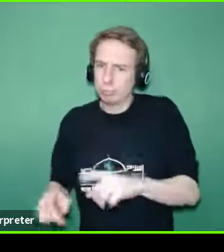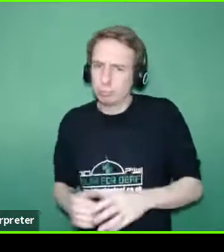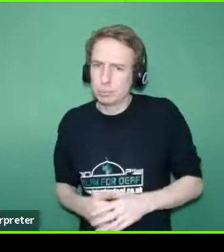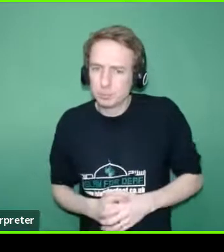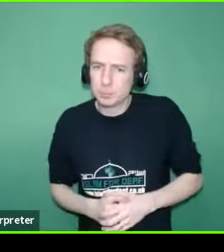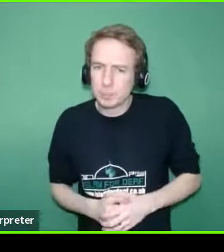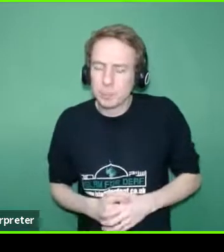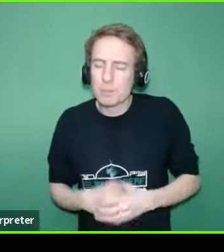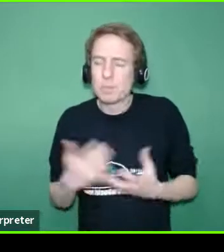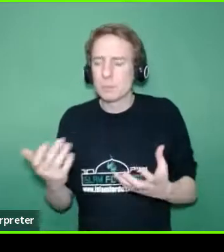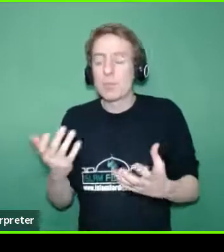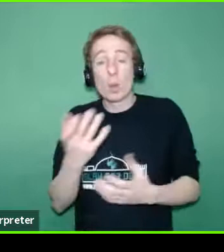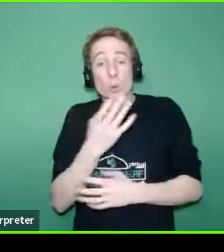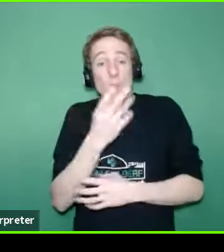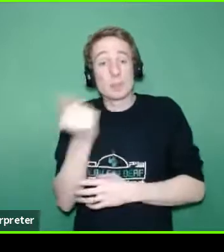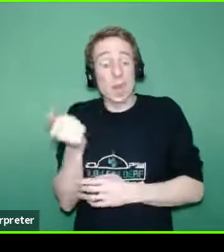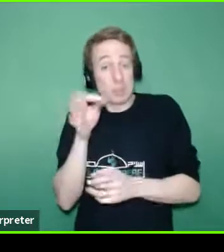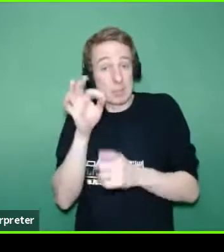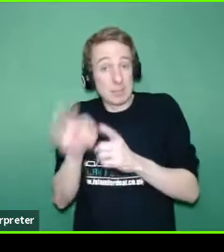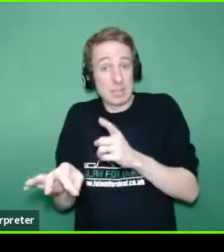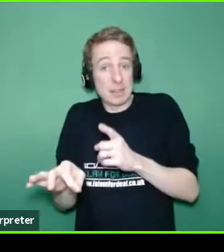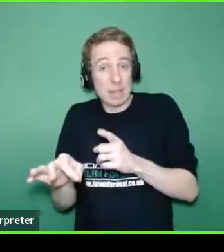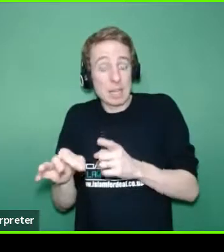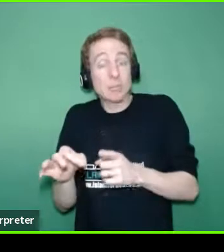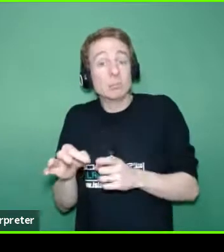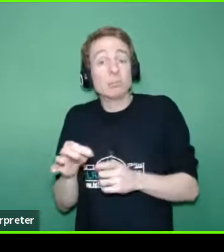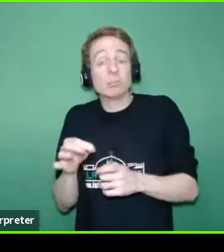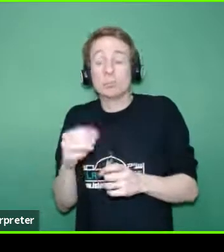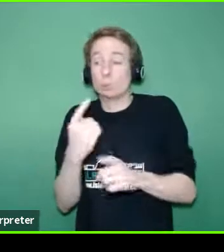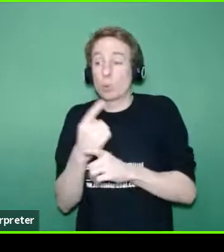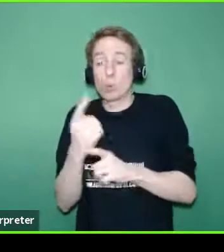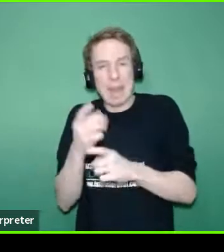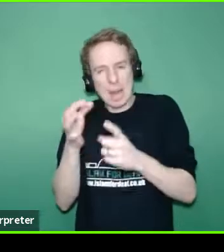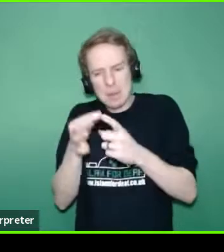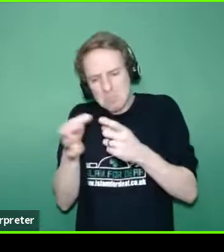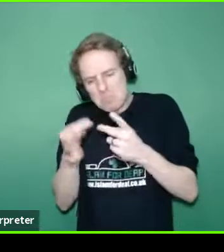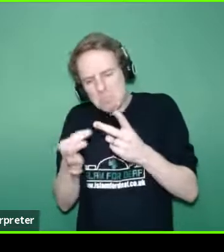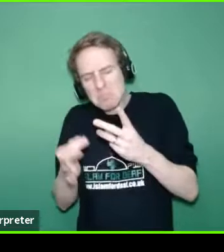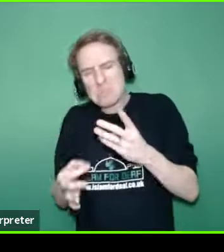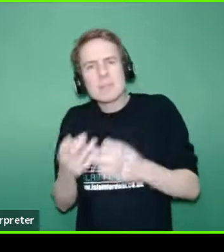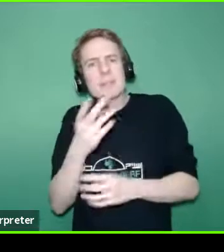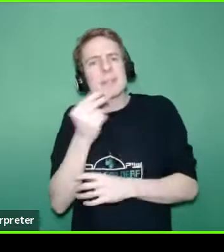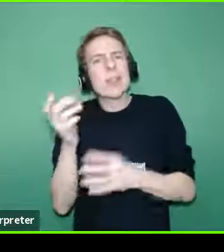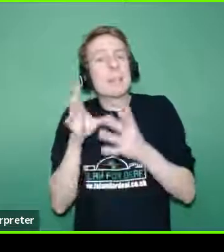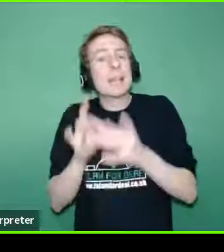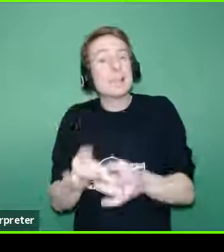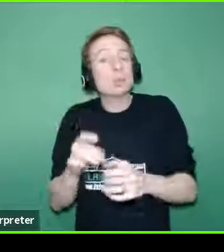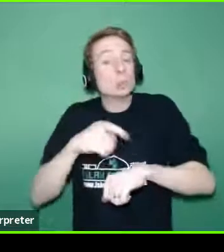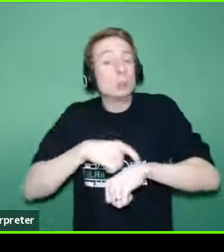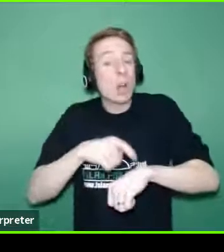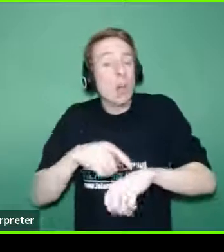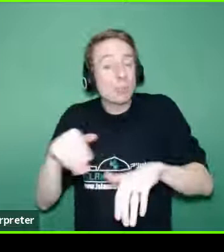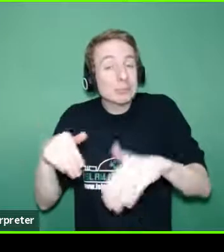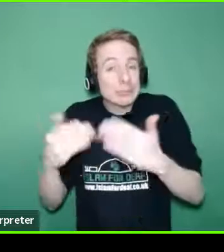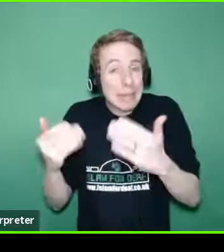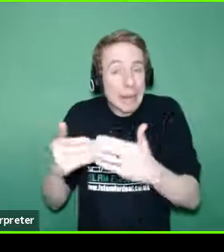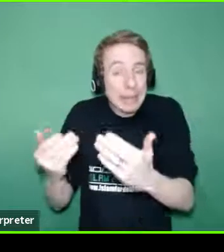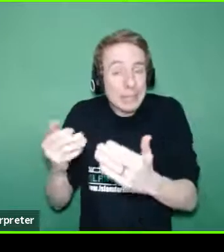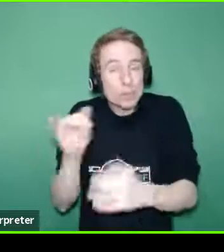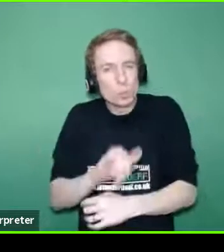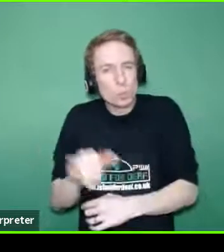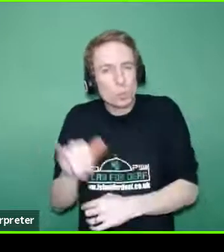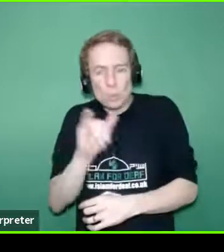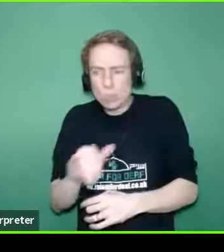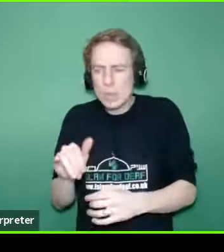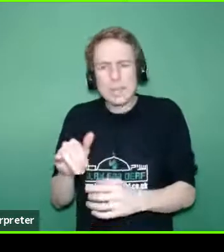specific, or in a specific sense, as relates to days, the virtues of fasting specific days. And he